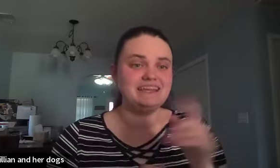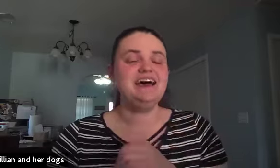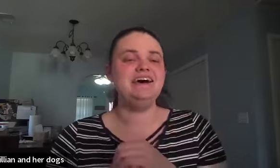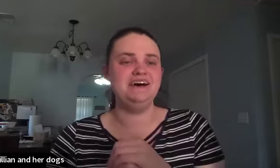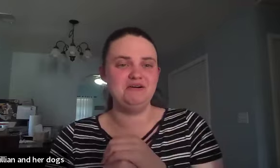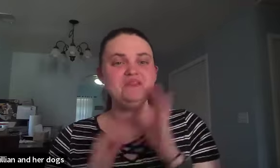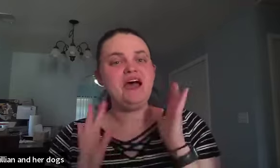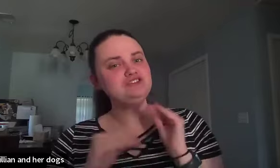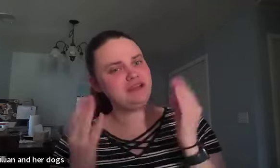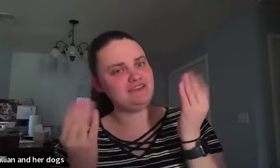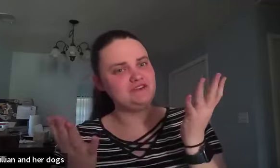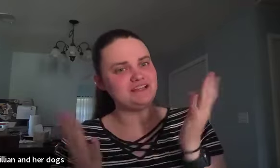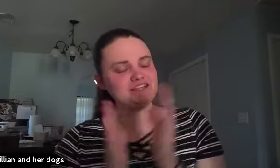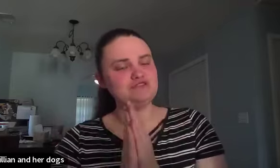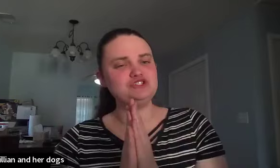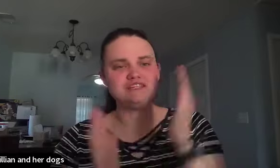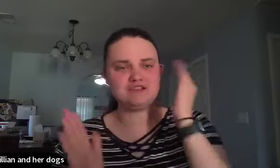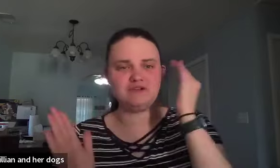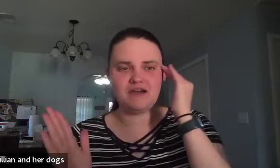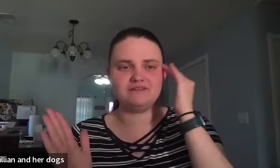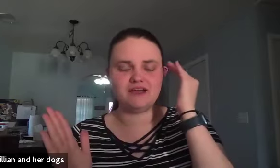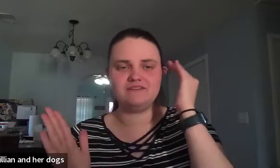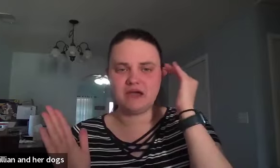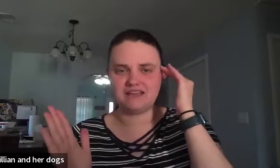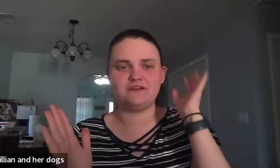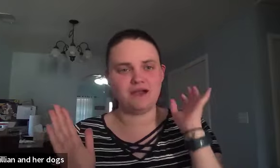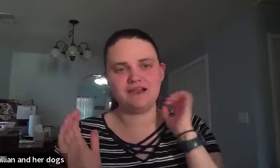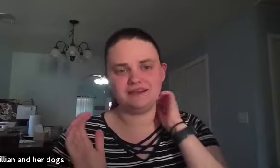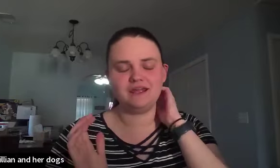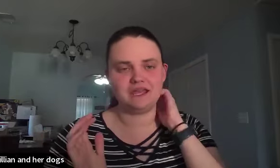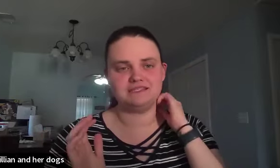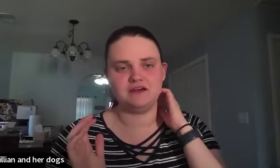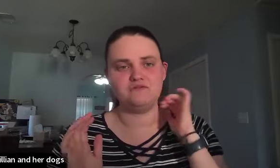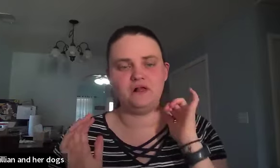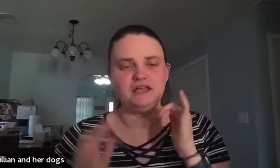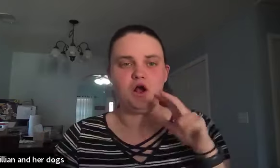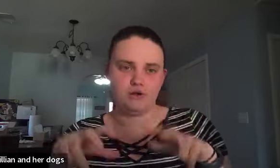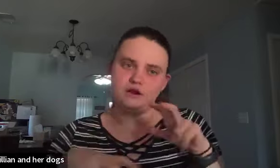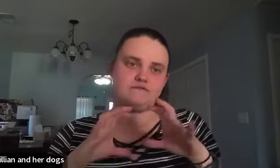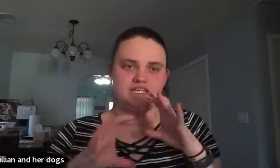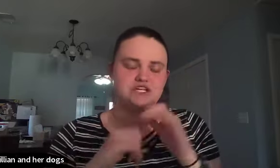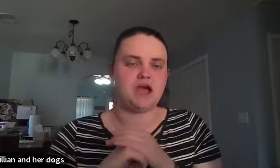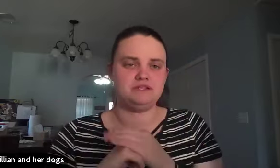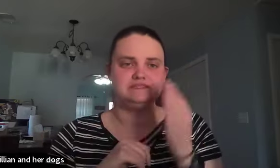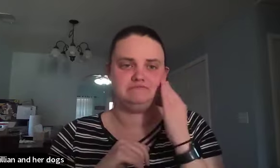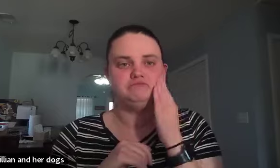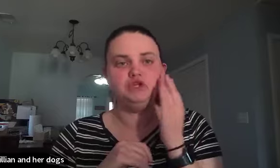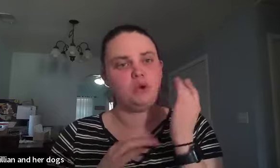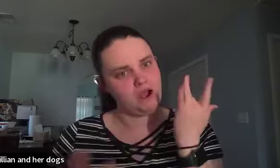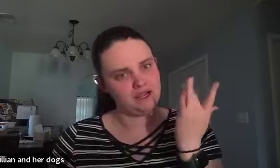insulting. I try to give you guys those just so you have it kind of in the back of your mind in case of like an awkward conversation happens. you know why